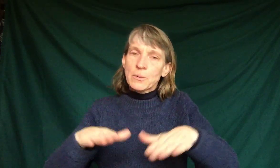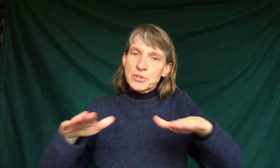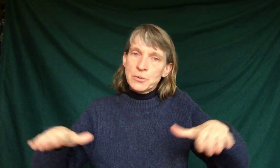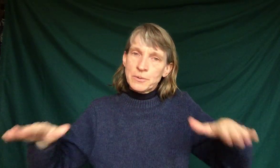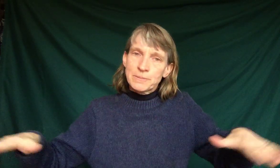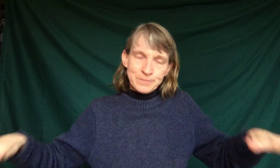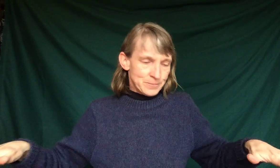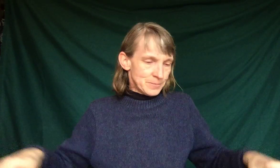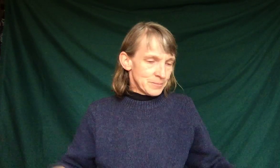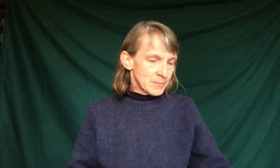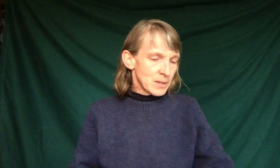two.